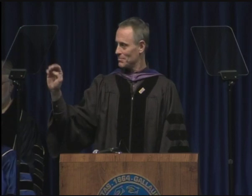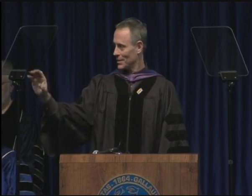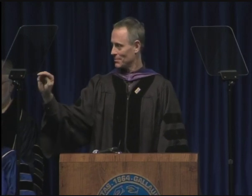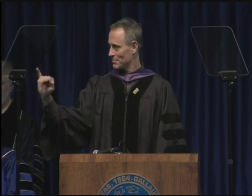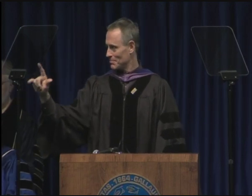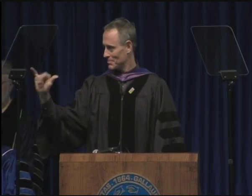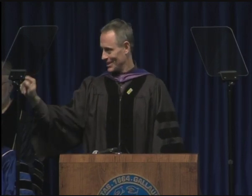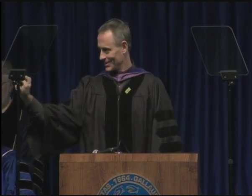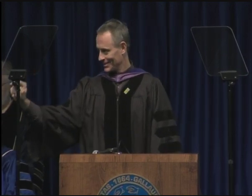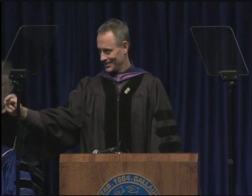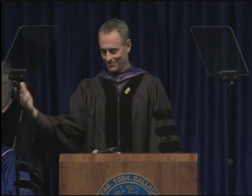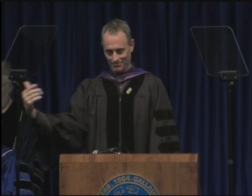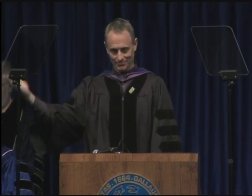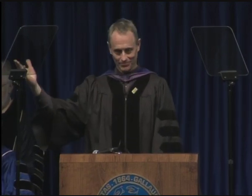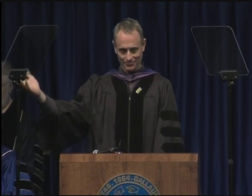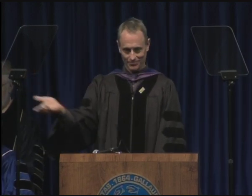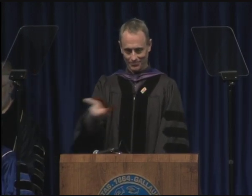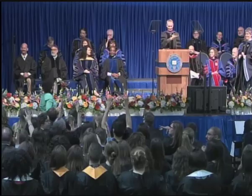Jonathan McMillan.